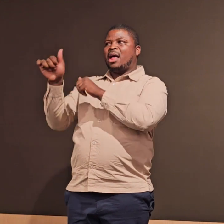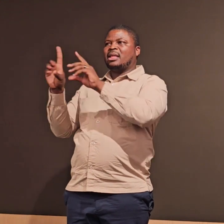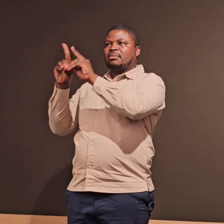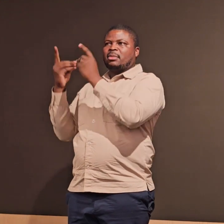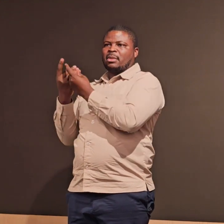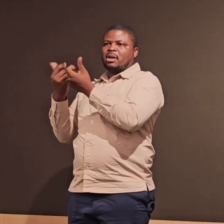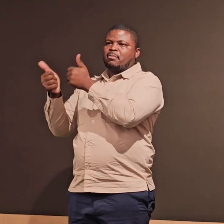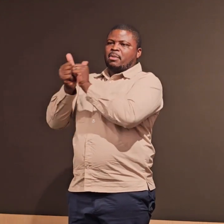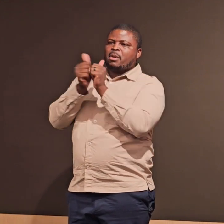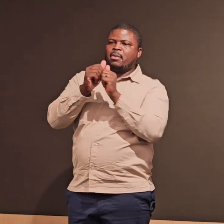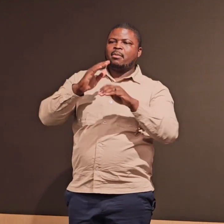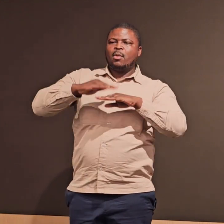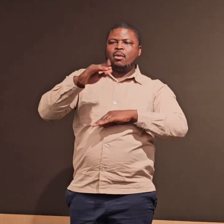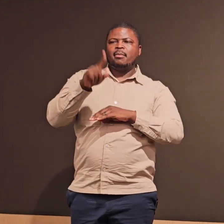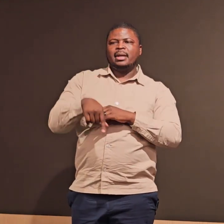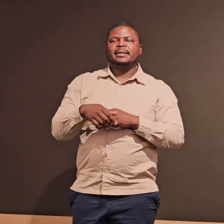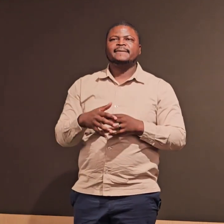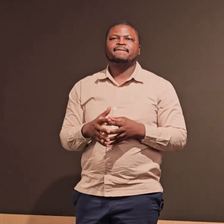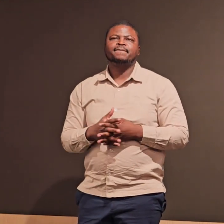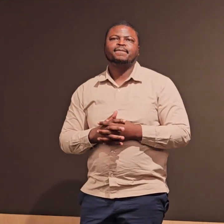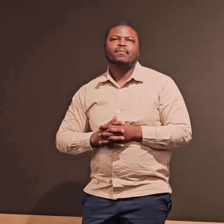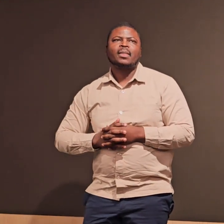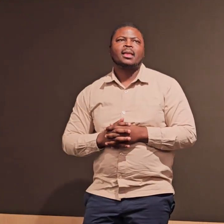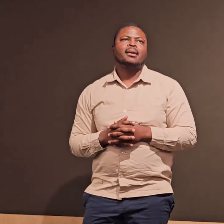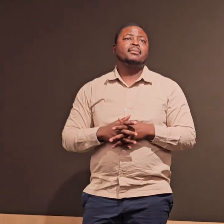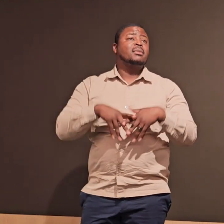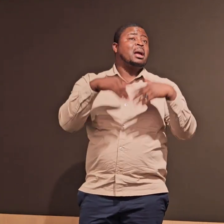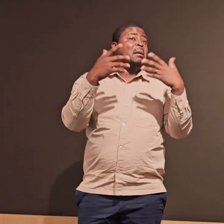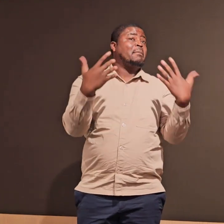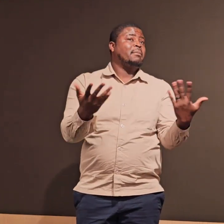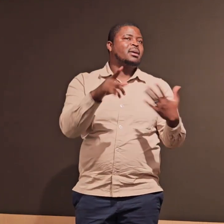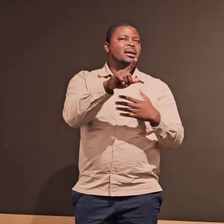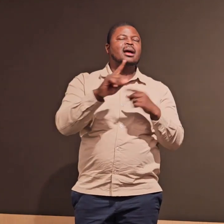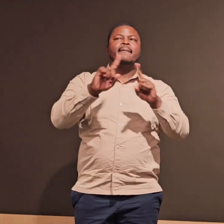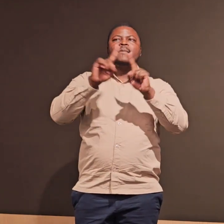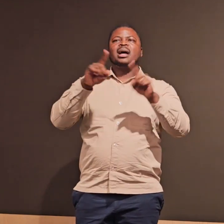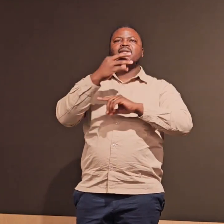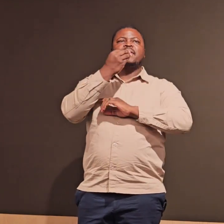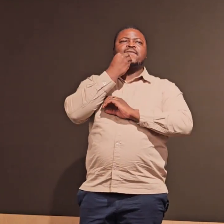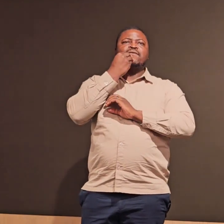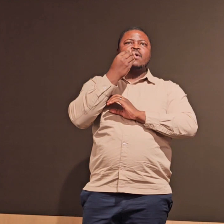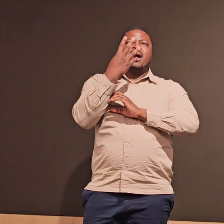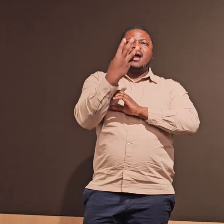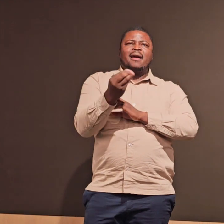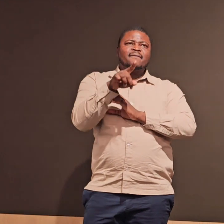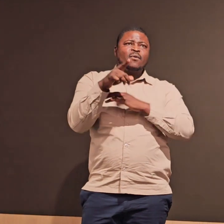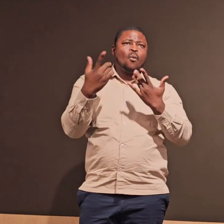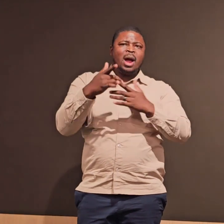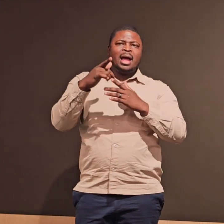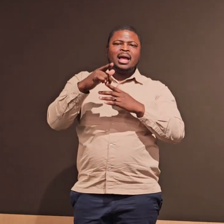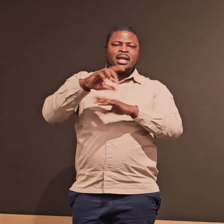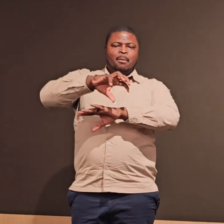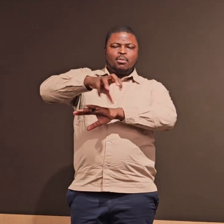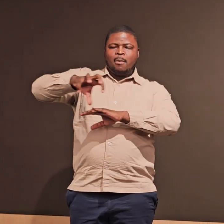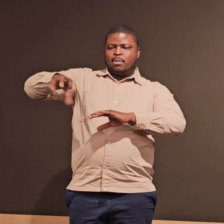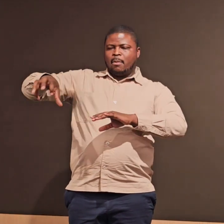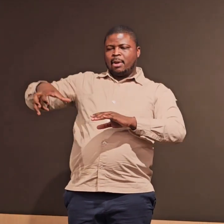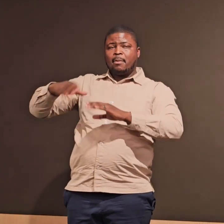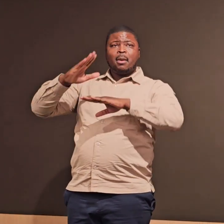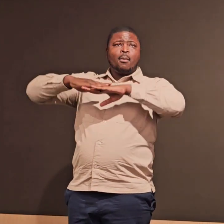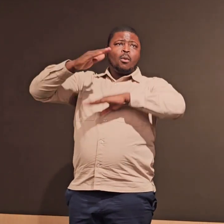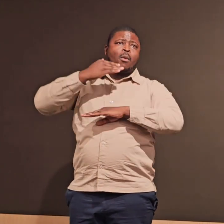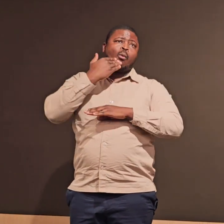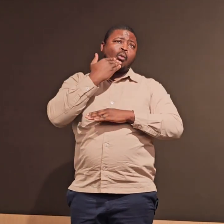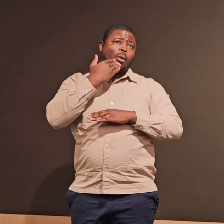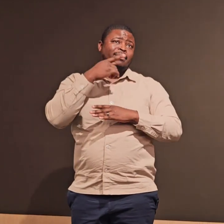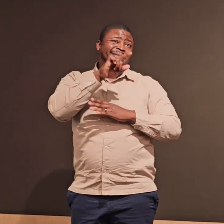nutrition security. And in terms of the status of food insecurity by province, Limpopo had lesser